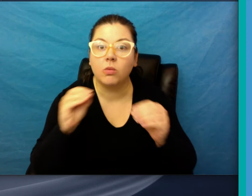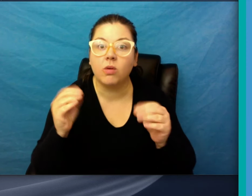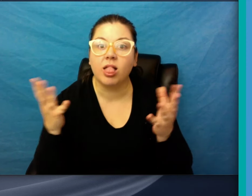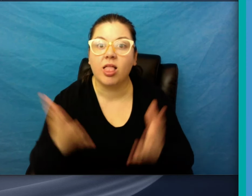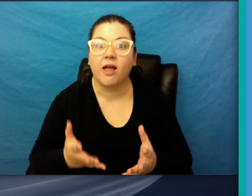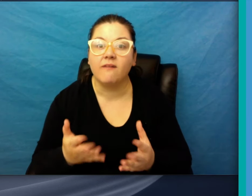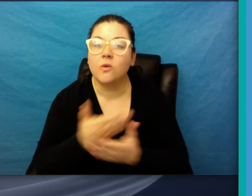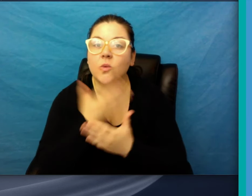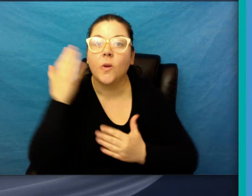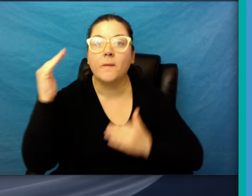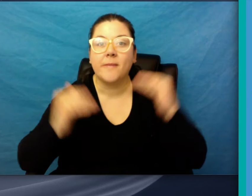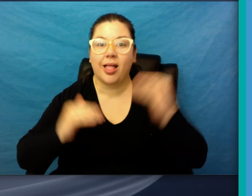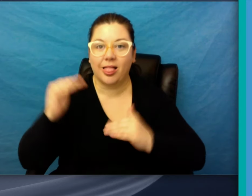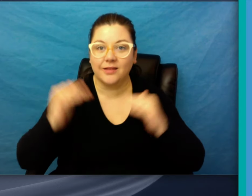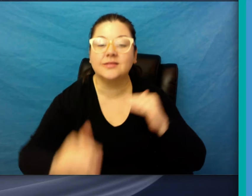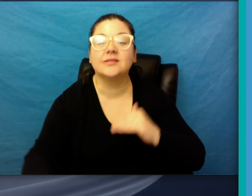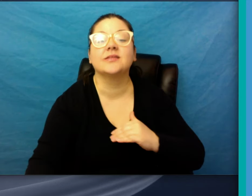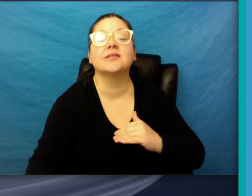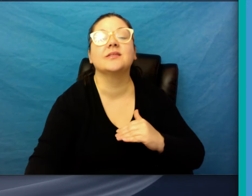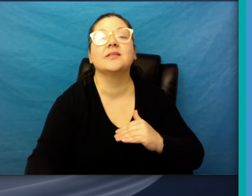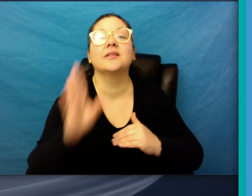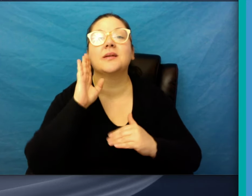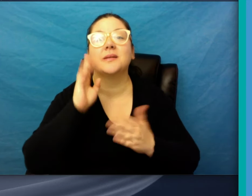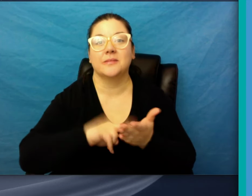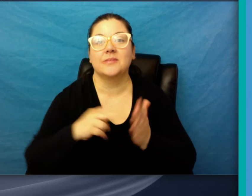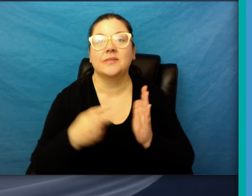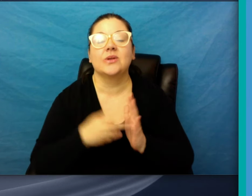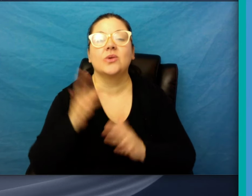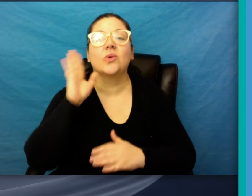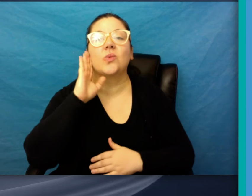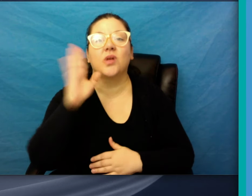form complex food webs containing many